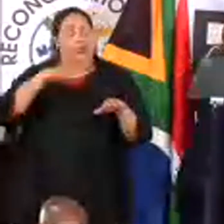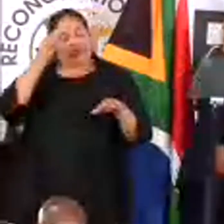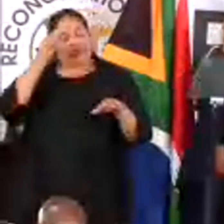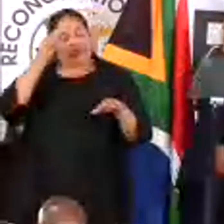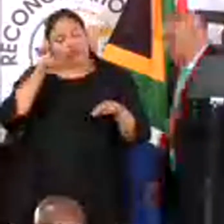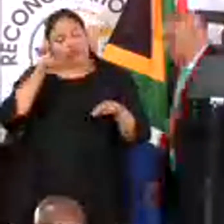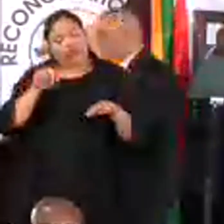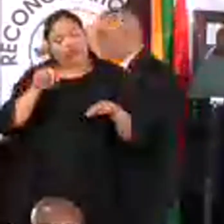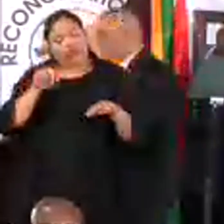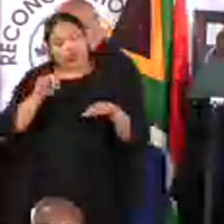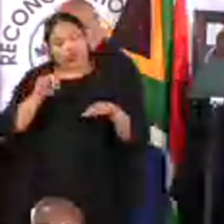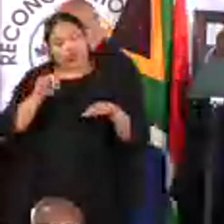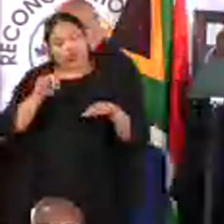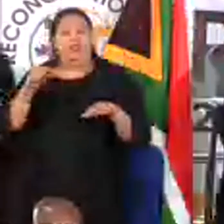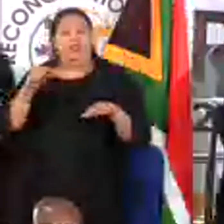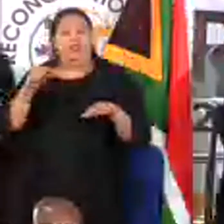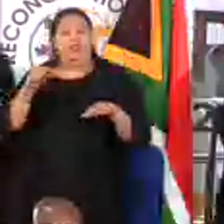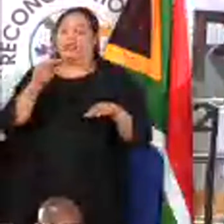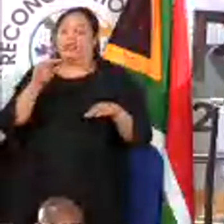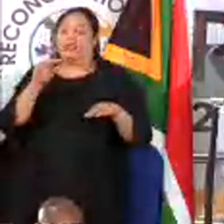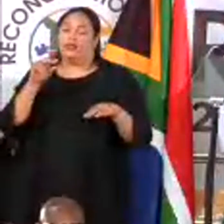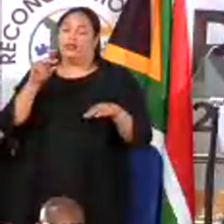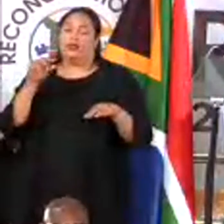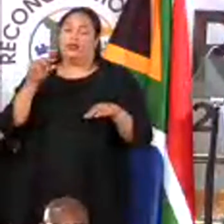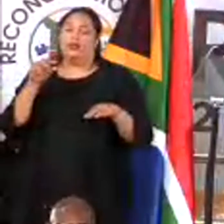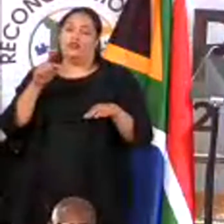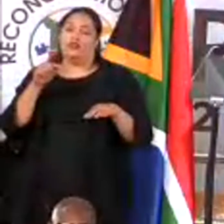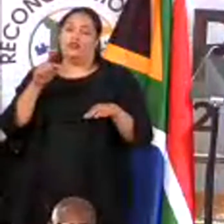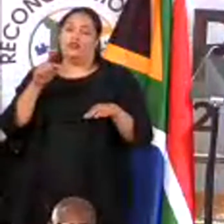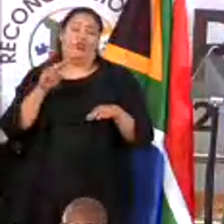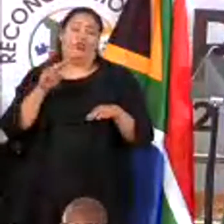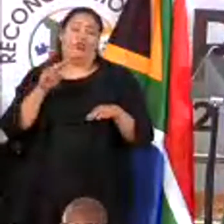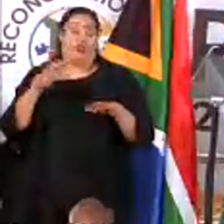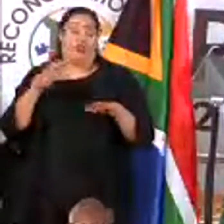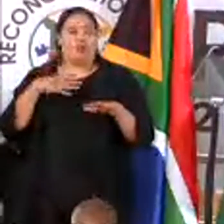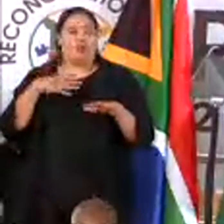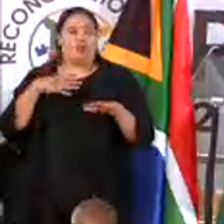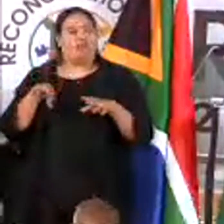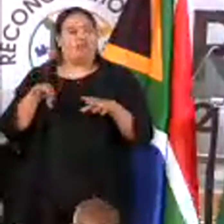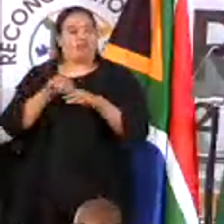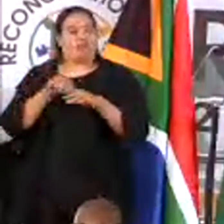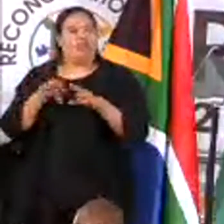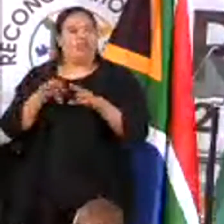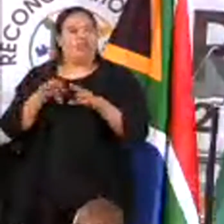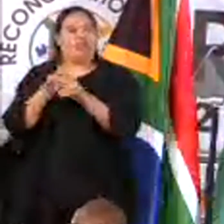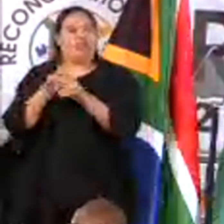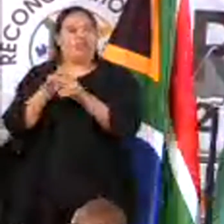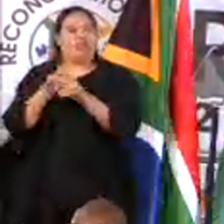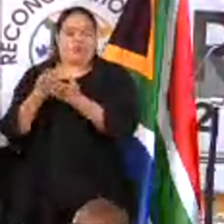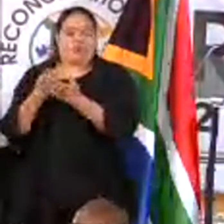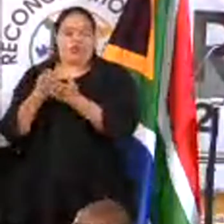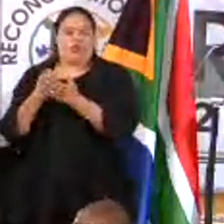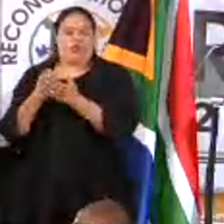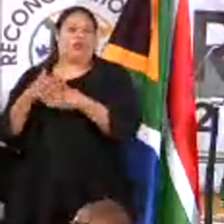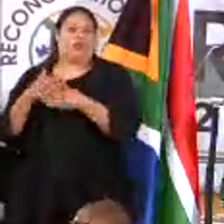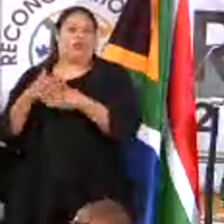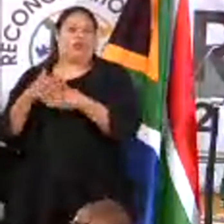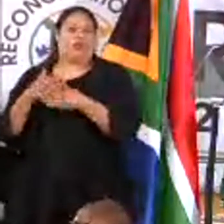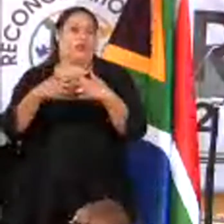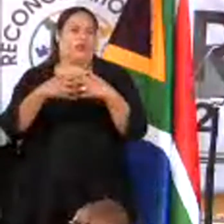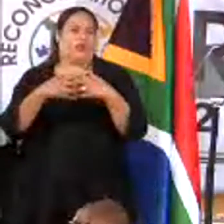national unity to build an inclusive economy and to create jobs. We